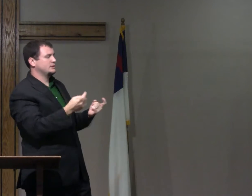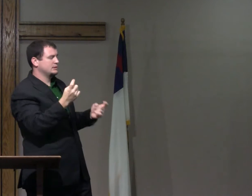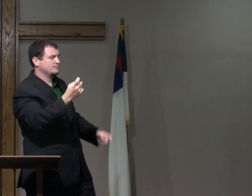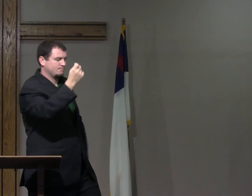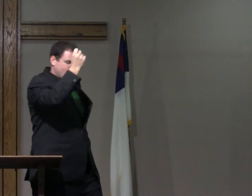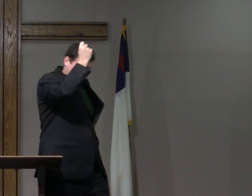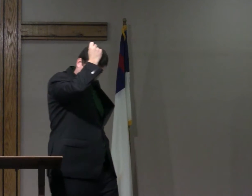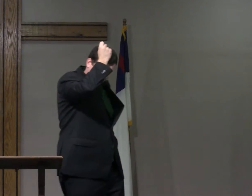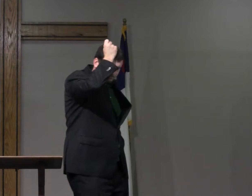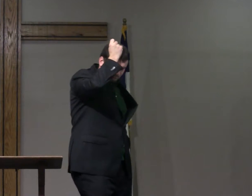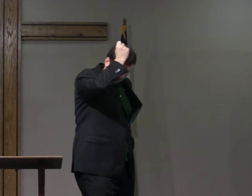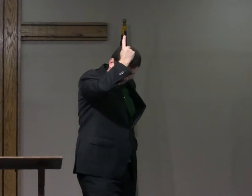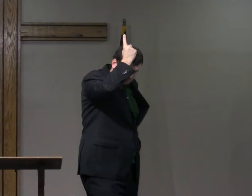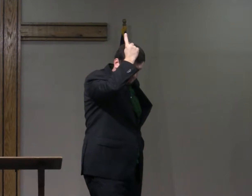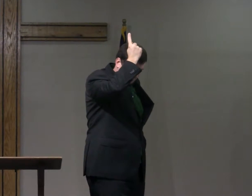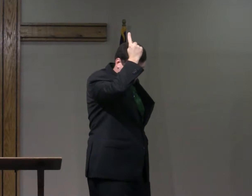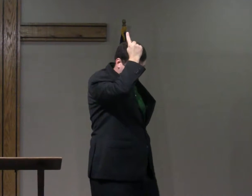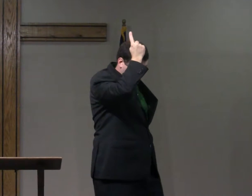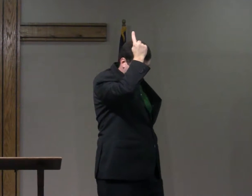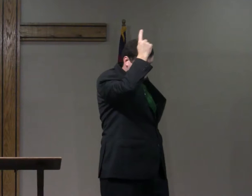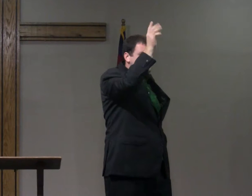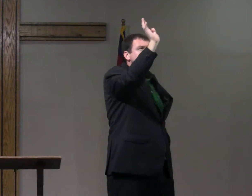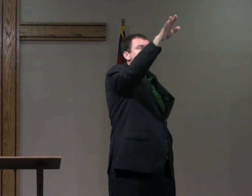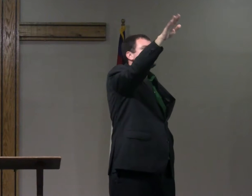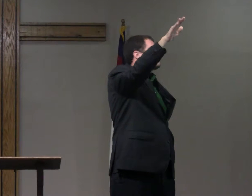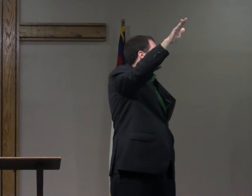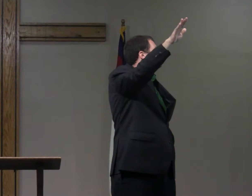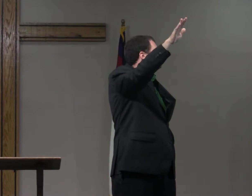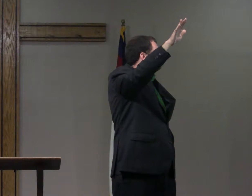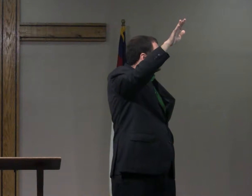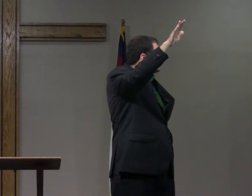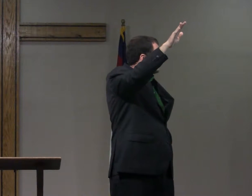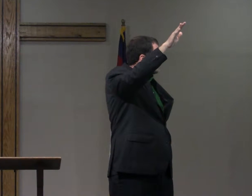Oh, okay. My sin. Okay, I understand.